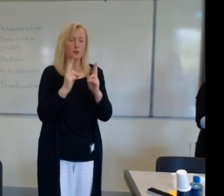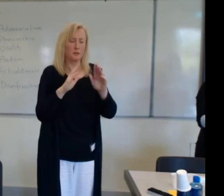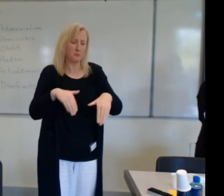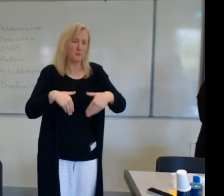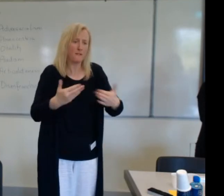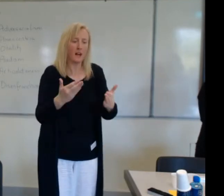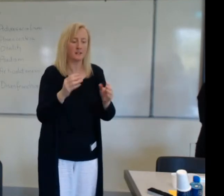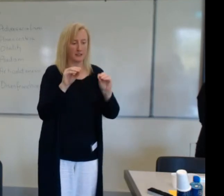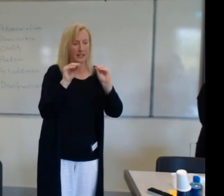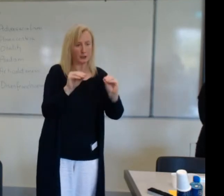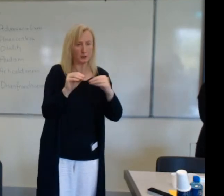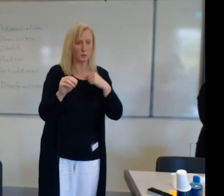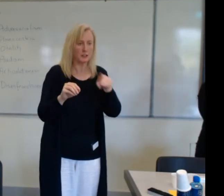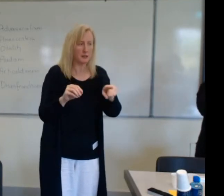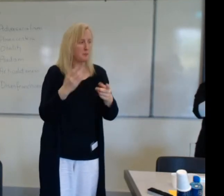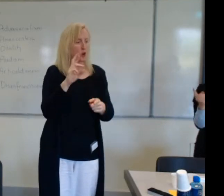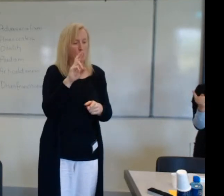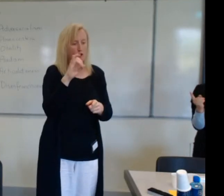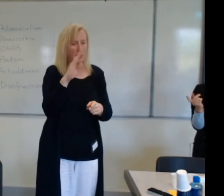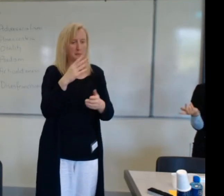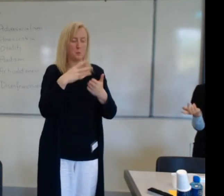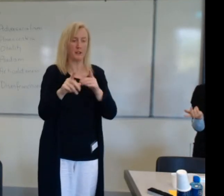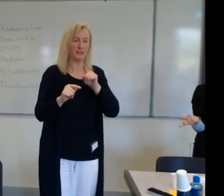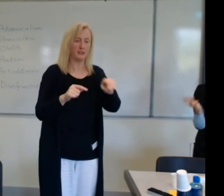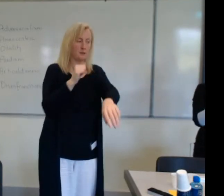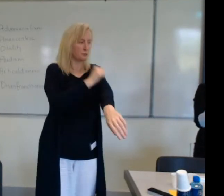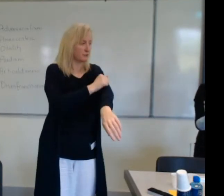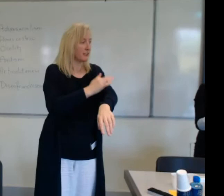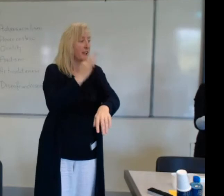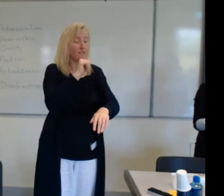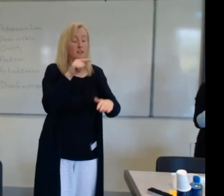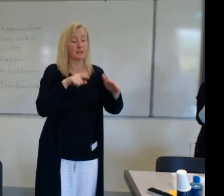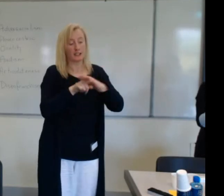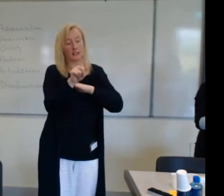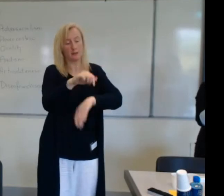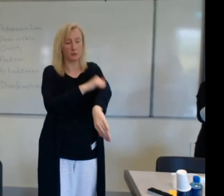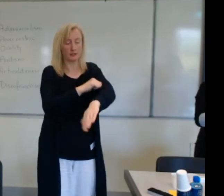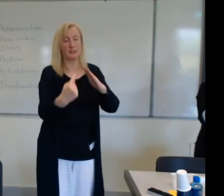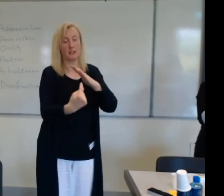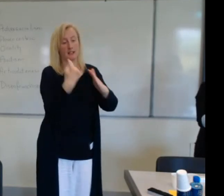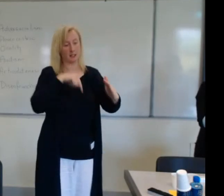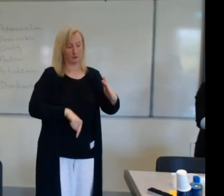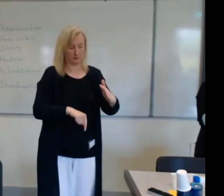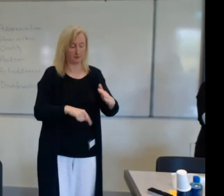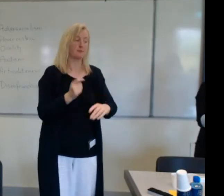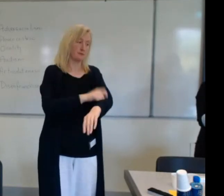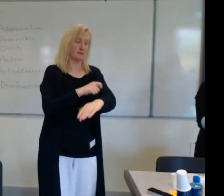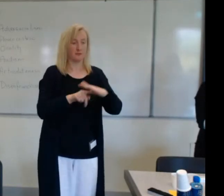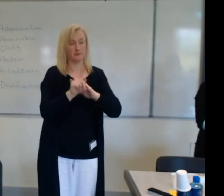rehabilitation while they are in prison. Otherwise, they go back to the society and the trouble. They continue to repeat the same trouble if